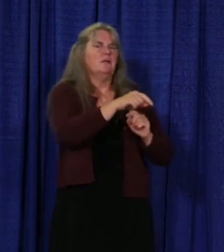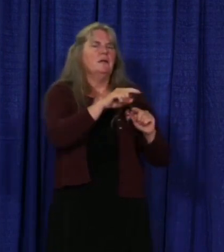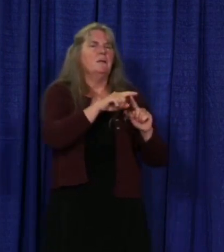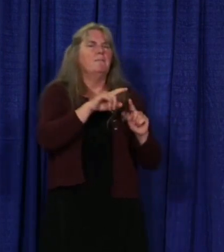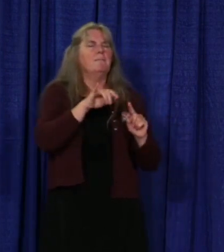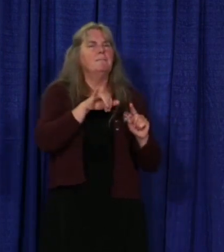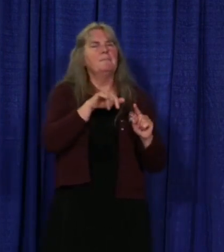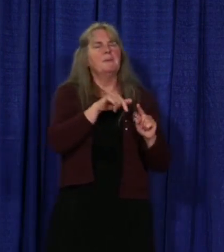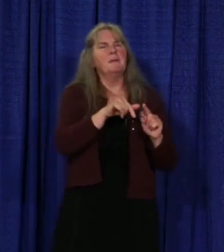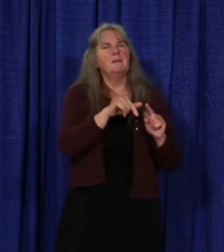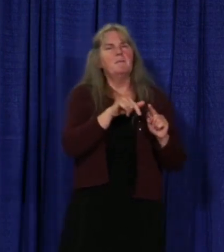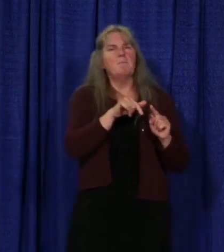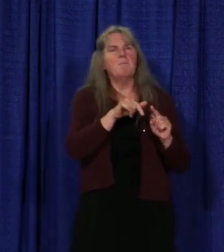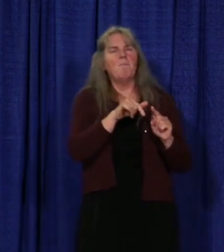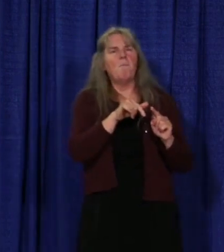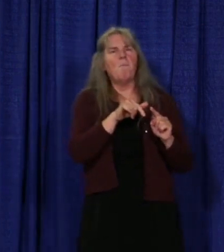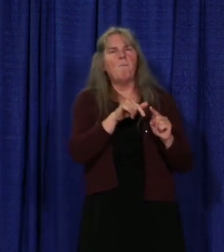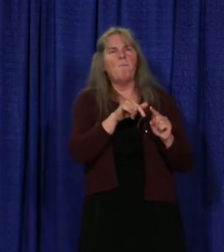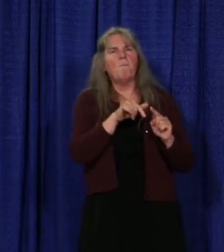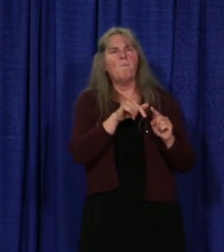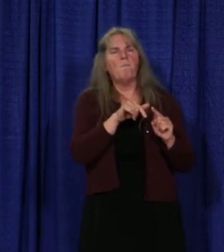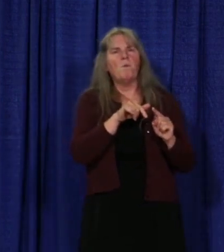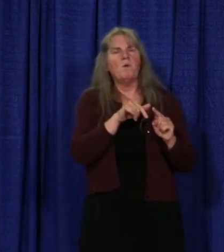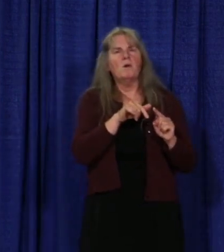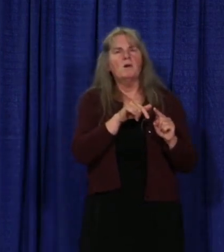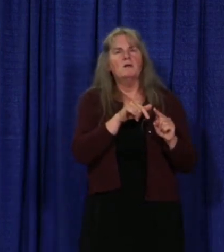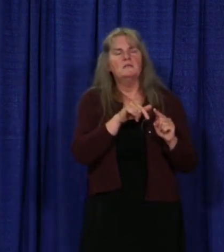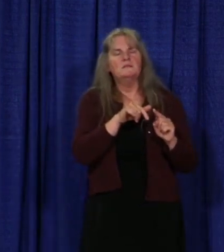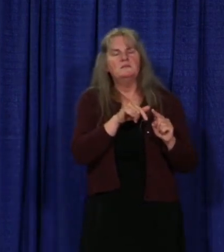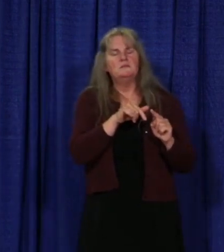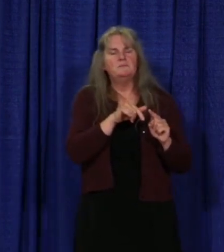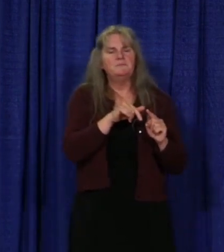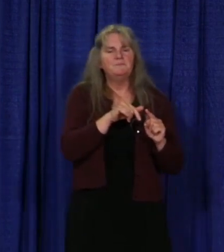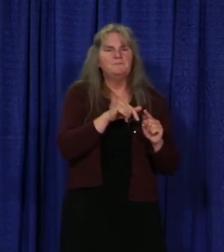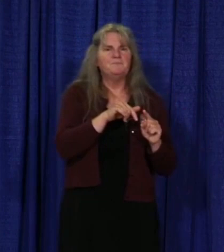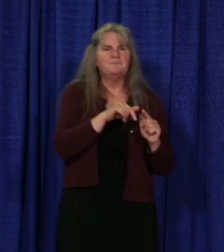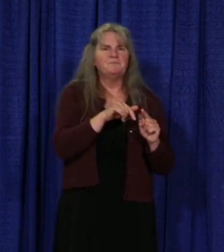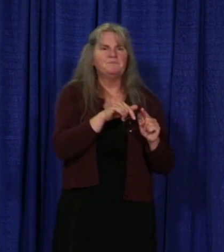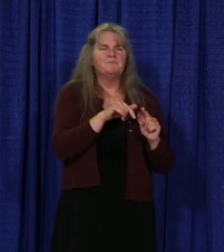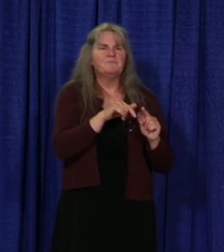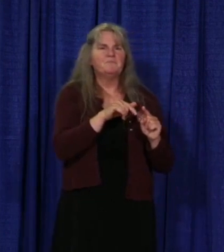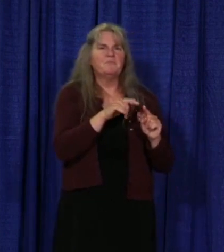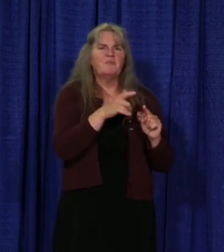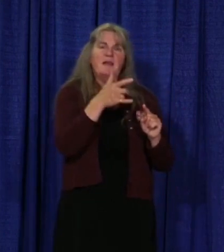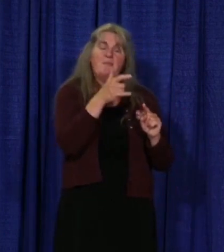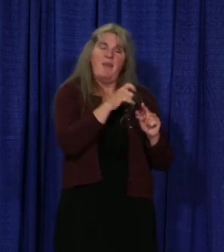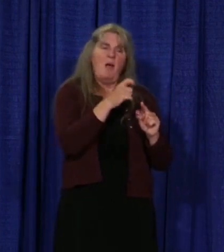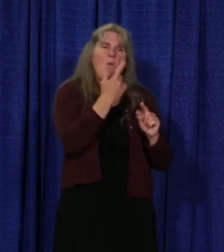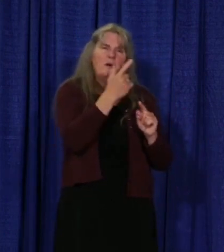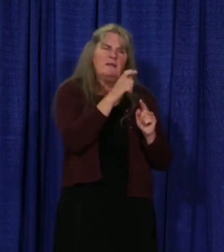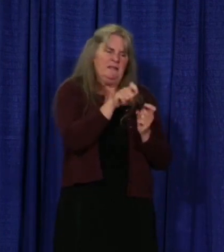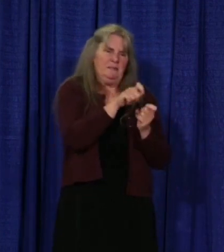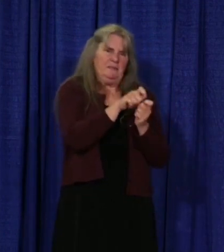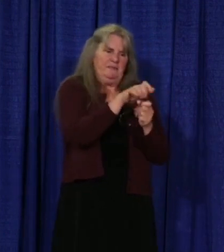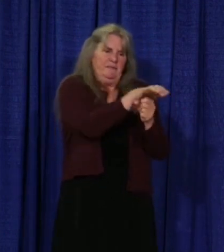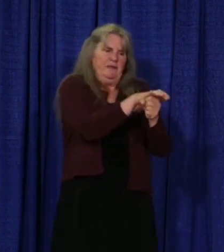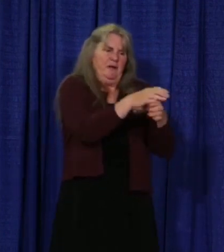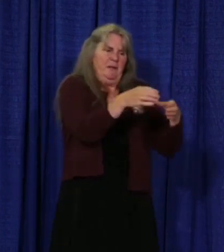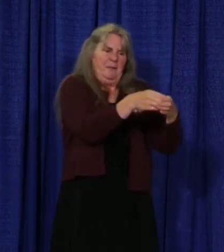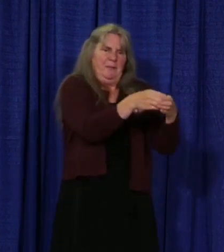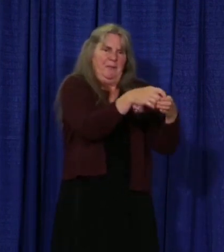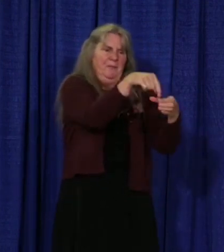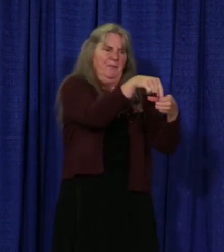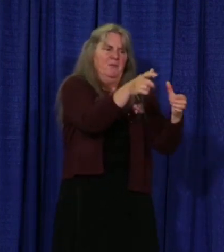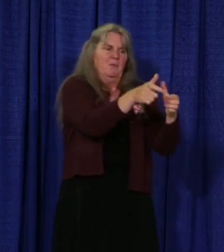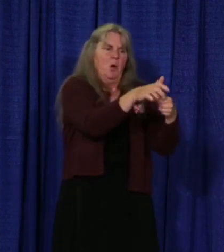that is it is still a reasonably isolated area. So we're